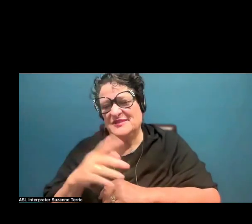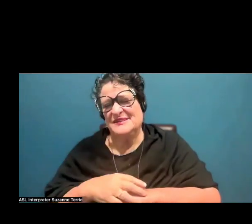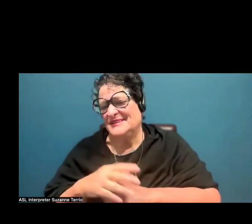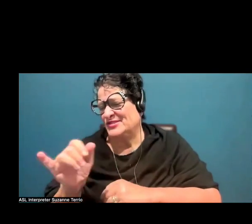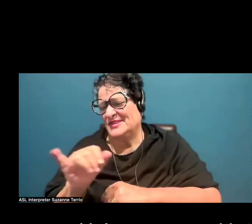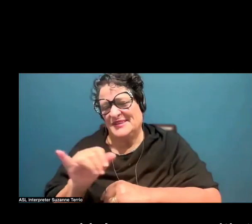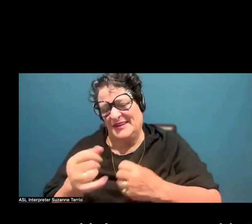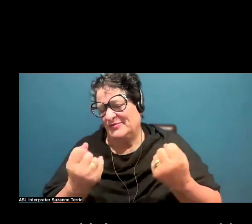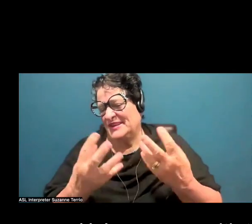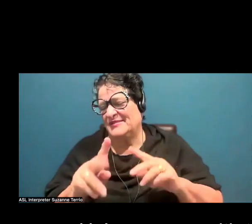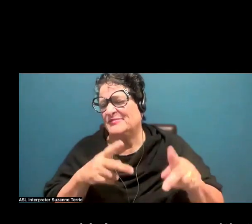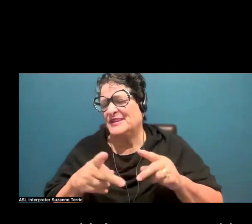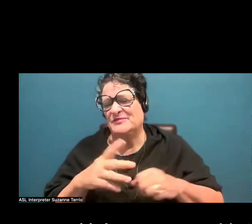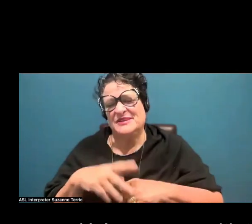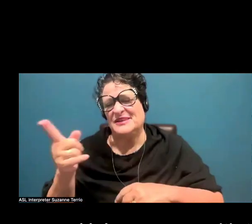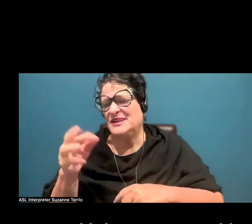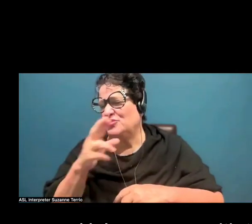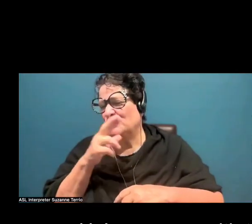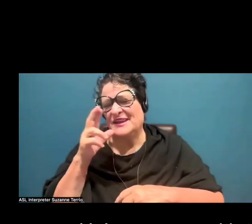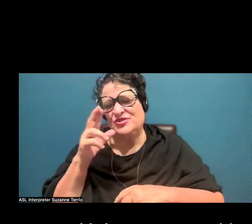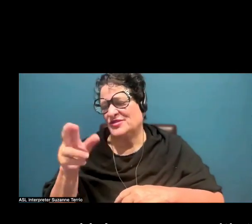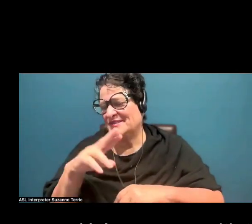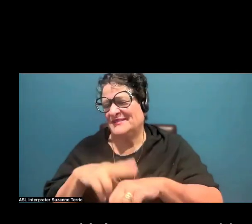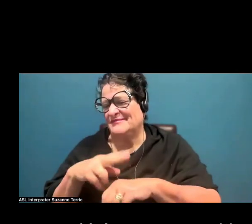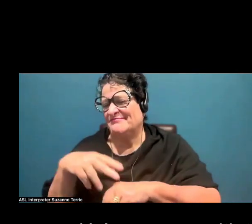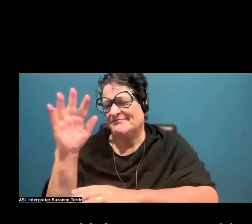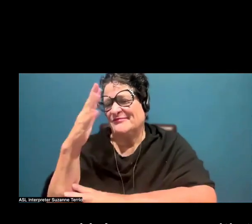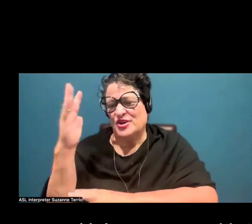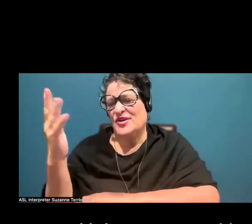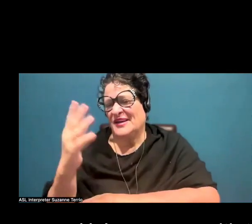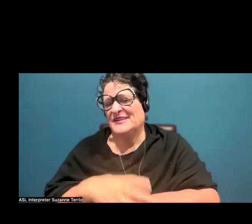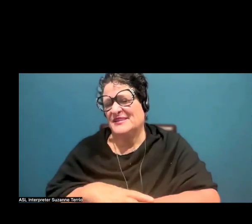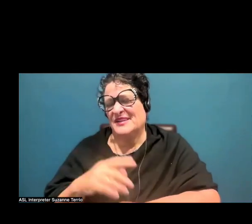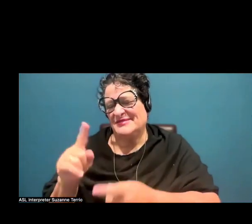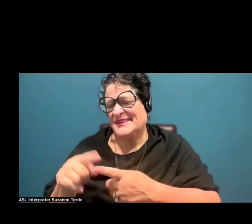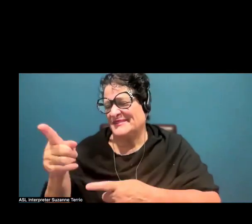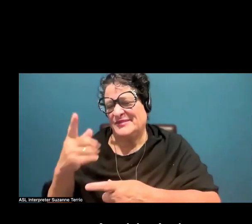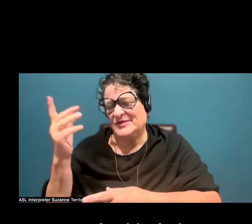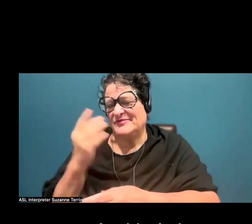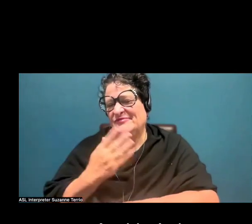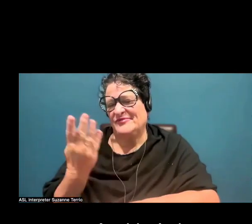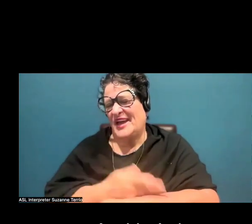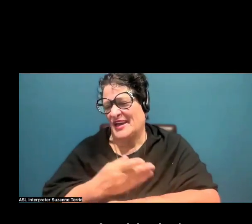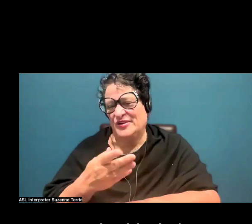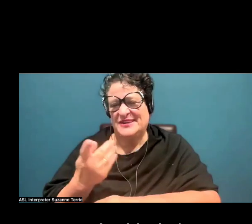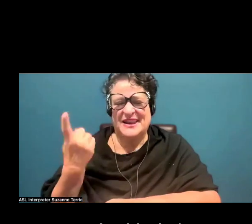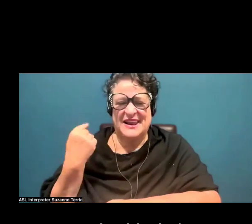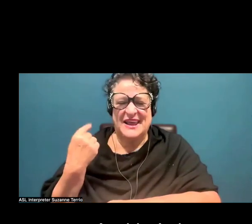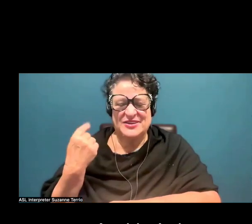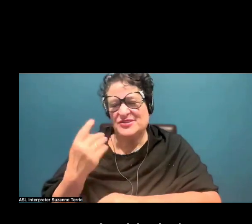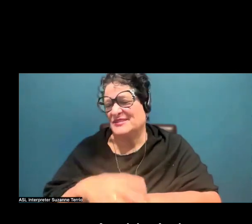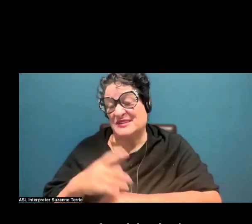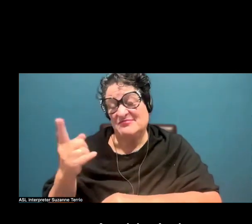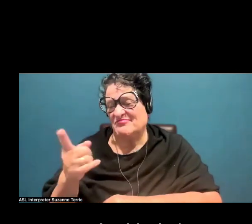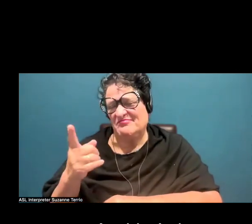town. He's a ranger with the national park, so was Luce's dad until they fired him last spring. And he's home so rarely that I